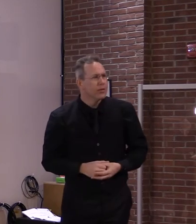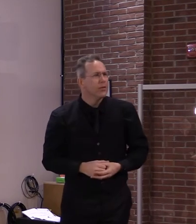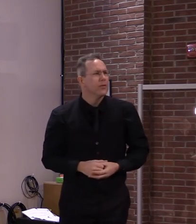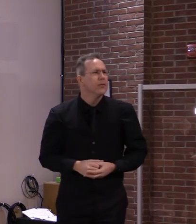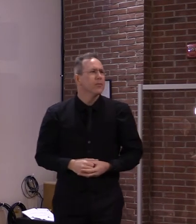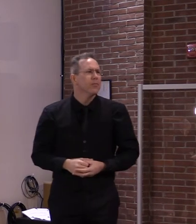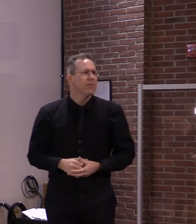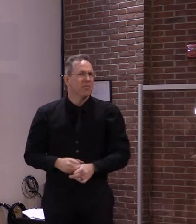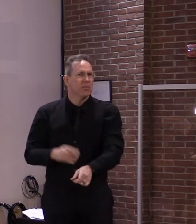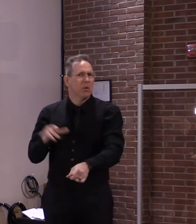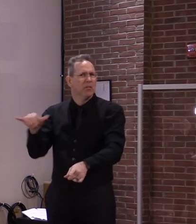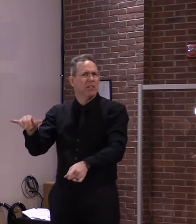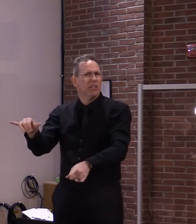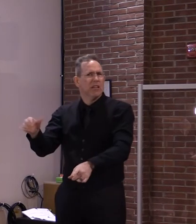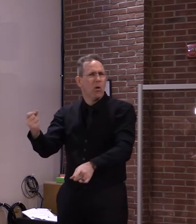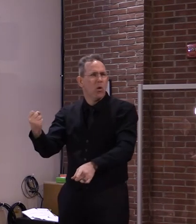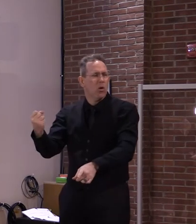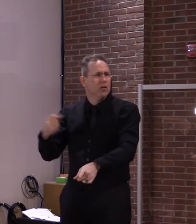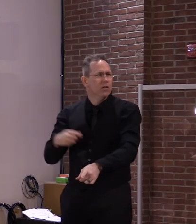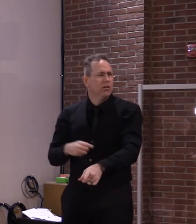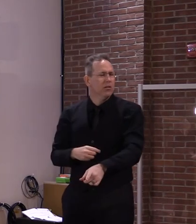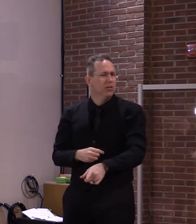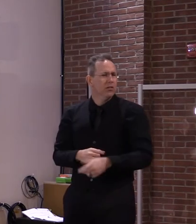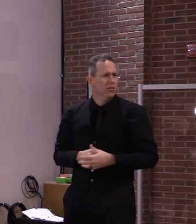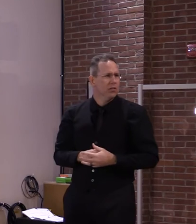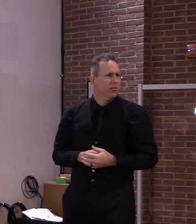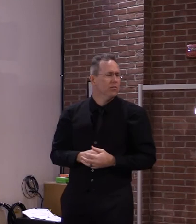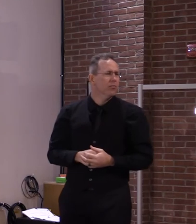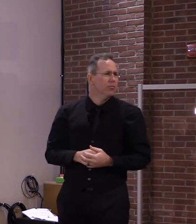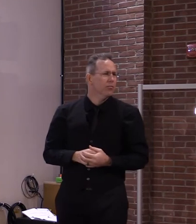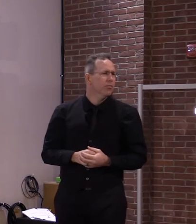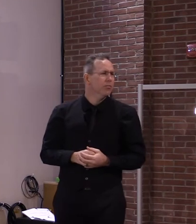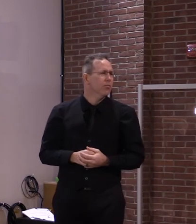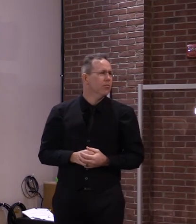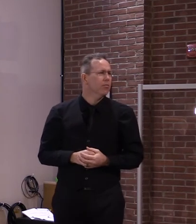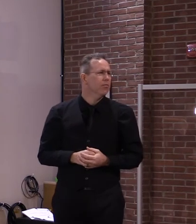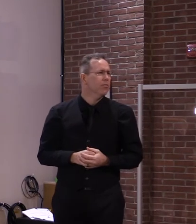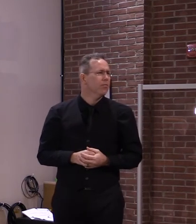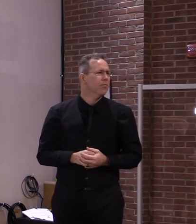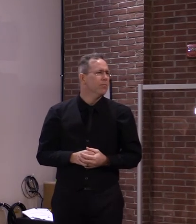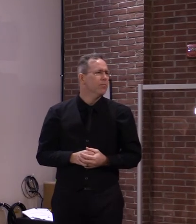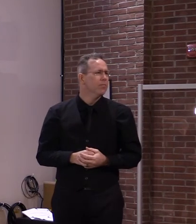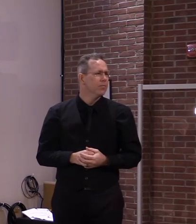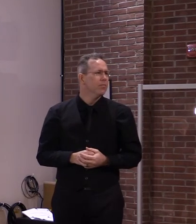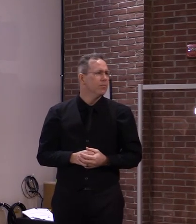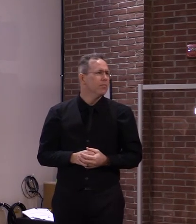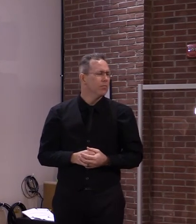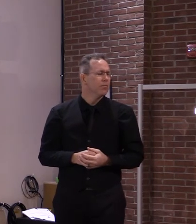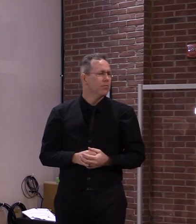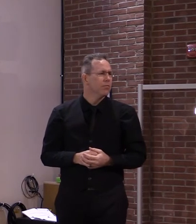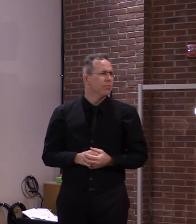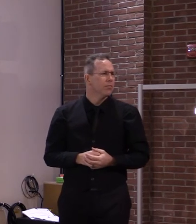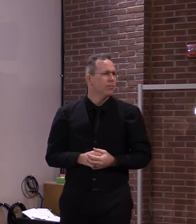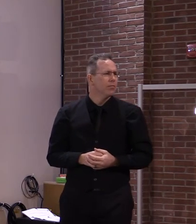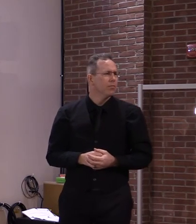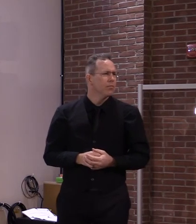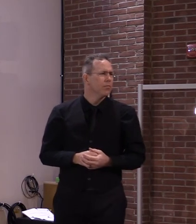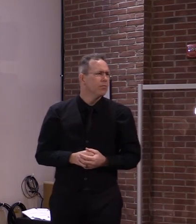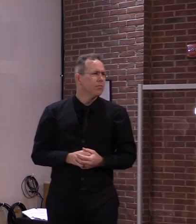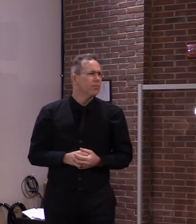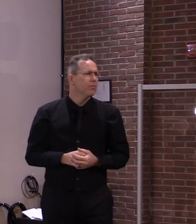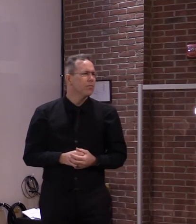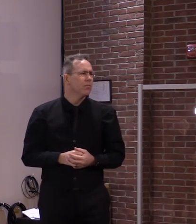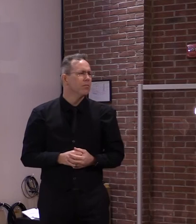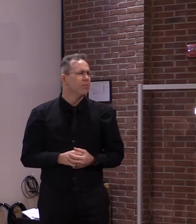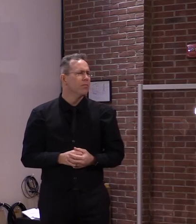podium on the homebound initiative you described earlier when do you expect the home health and ems agencies to begin